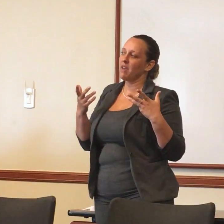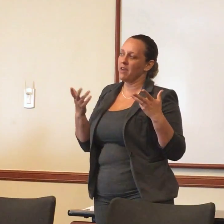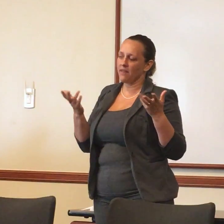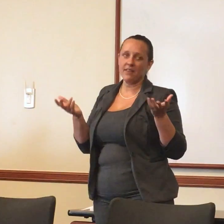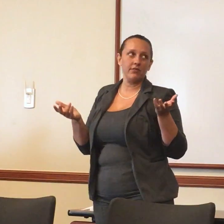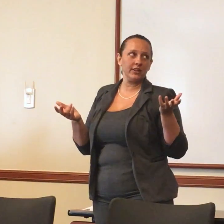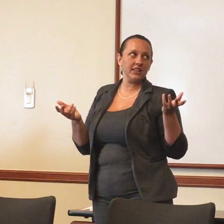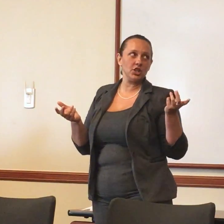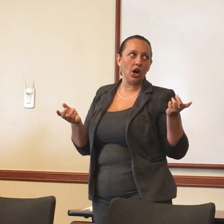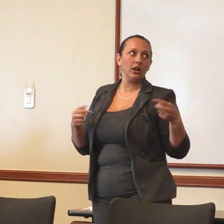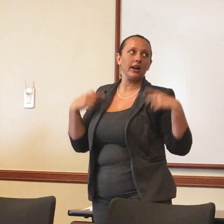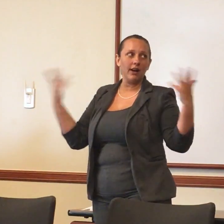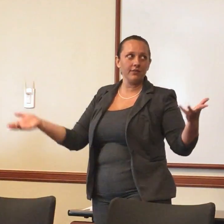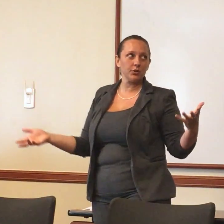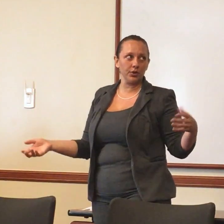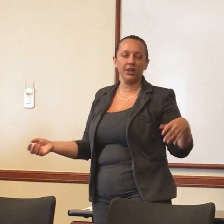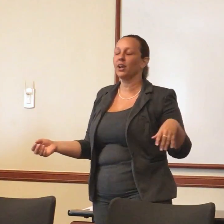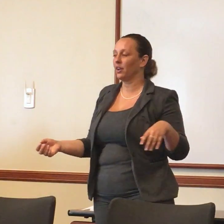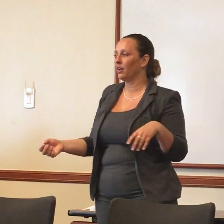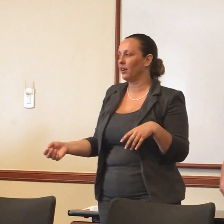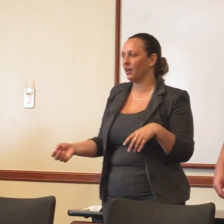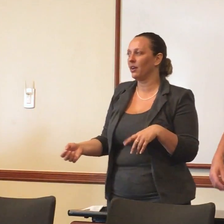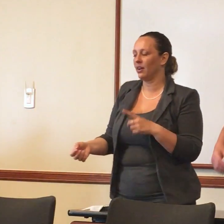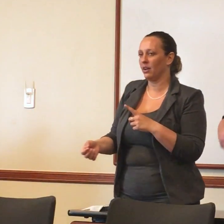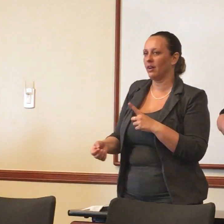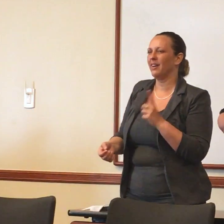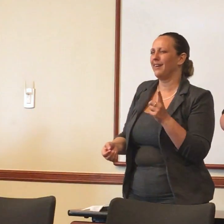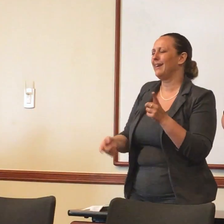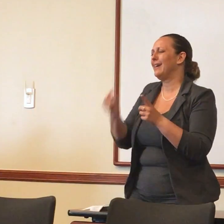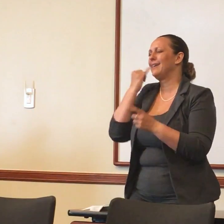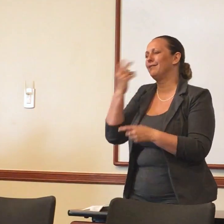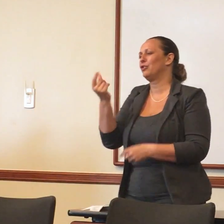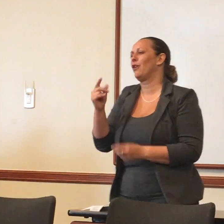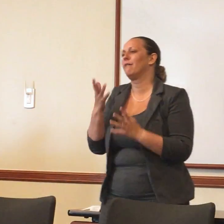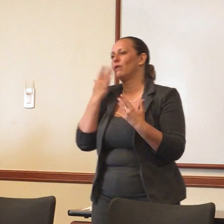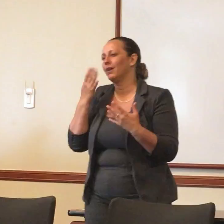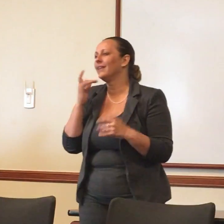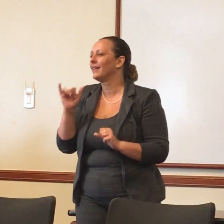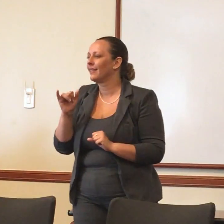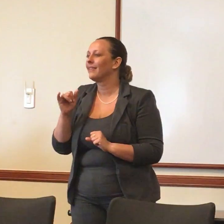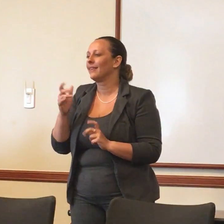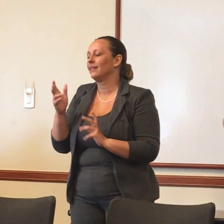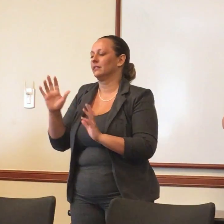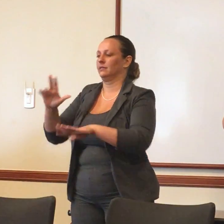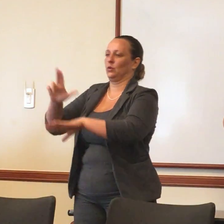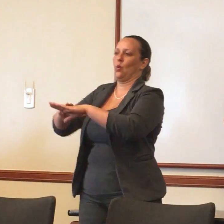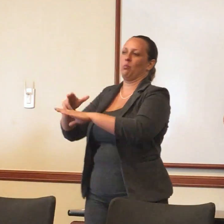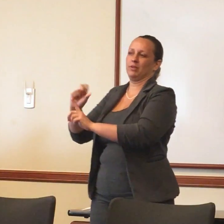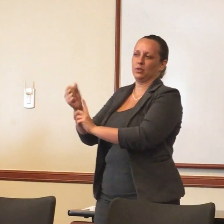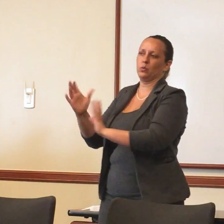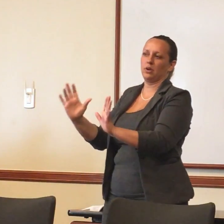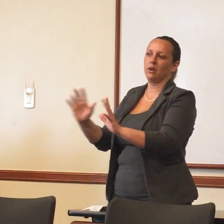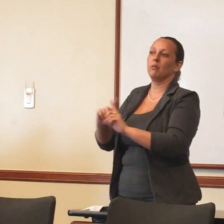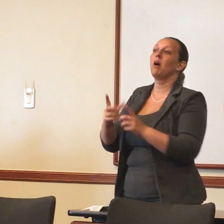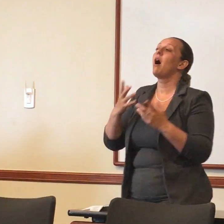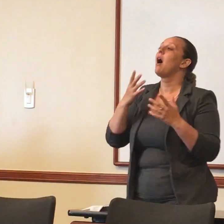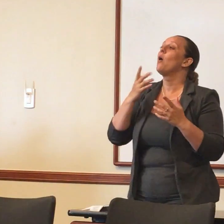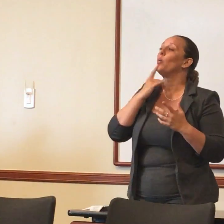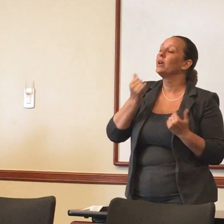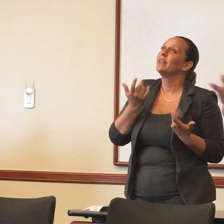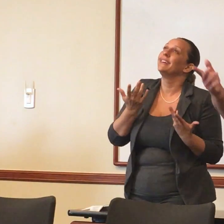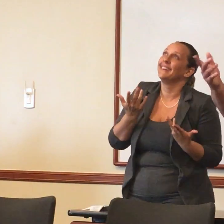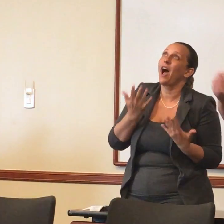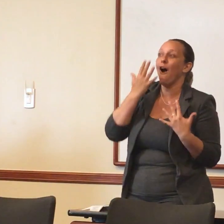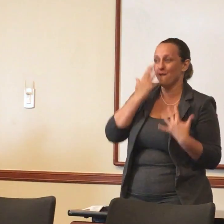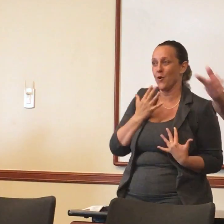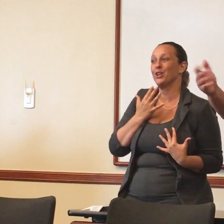So like if I have a friendly dog, I don't have Yes. to really. And that's normally the case, but unfortunately, I've